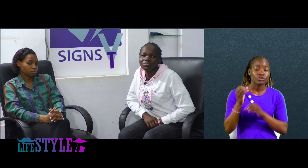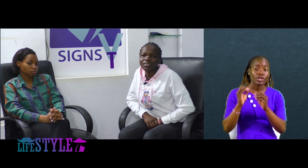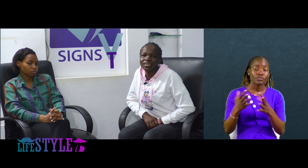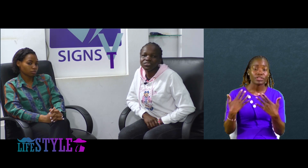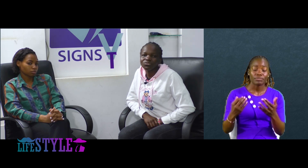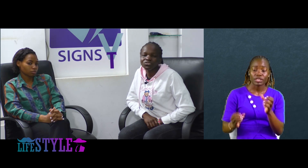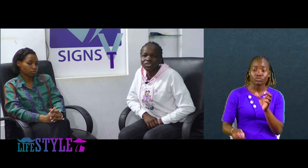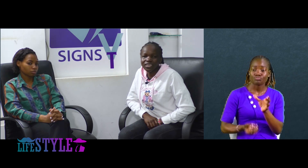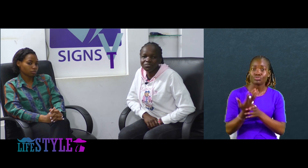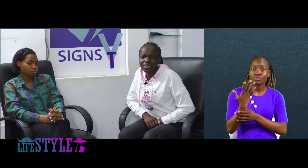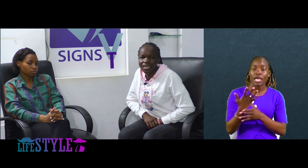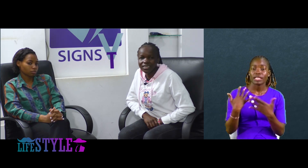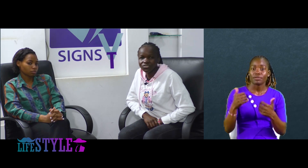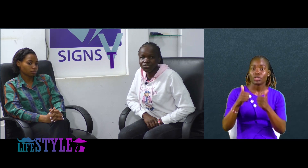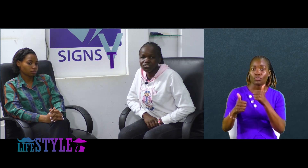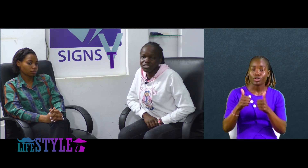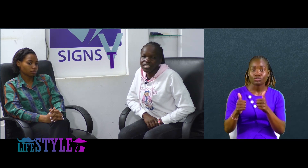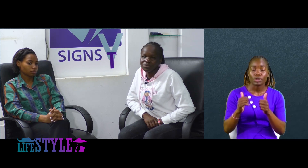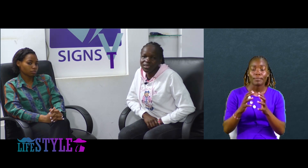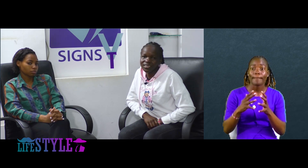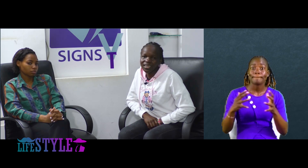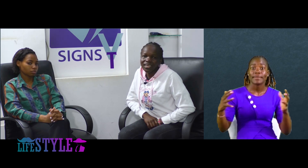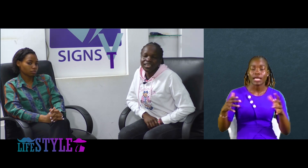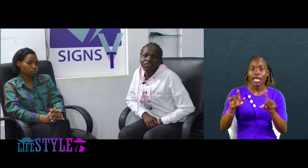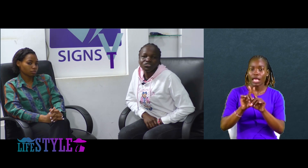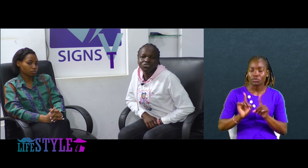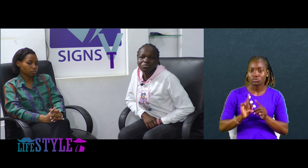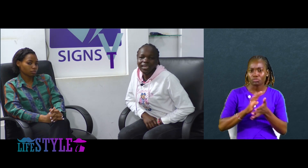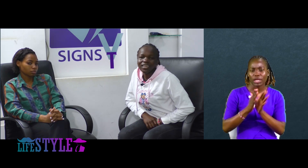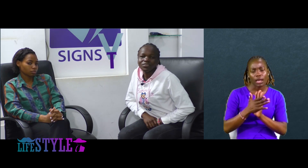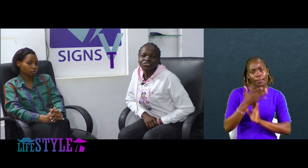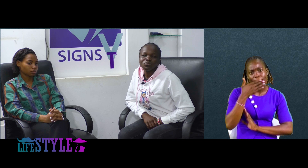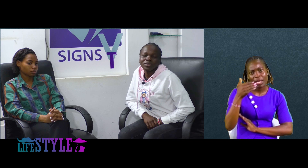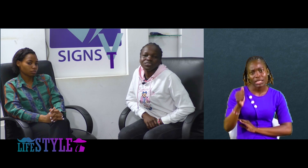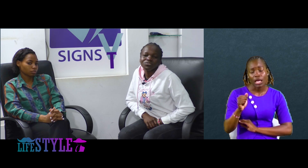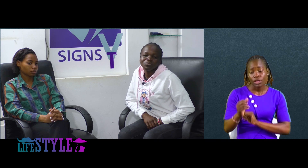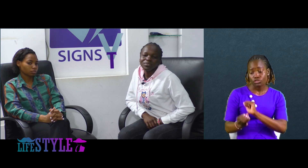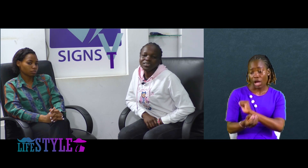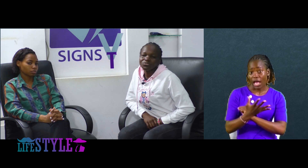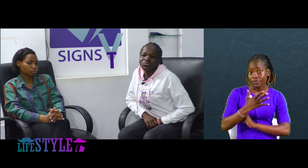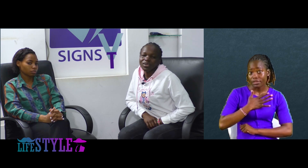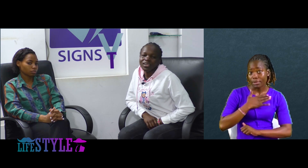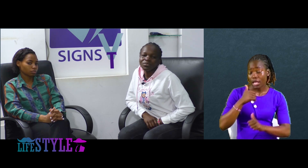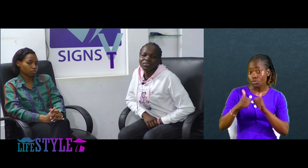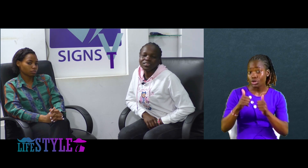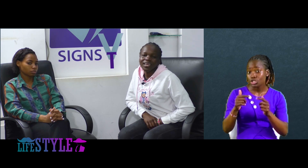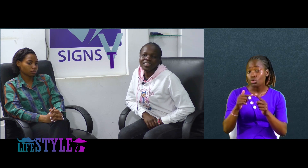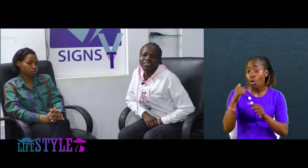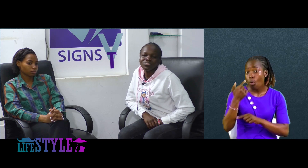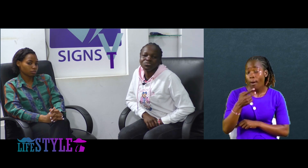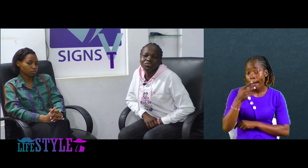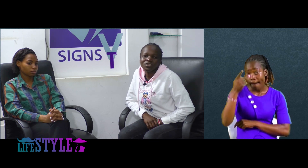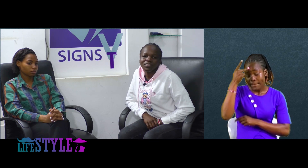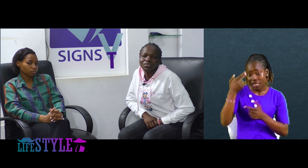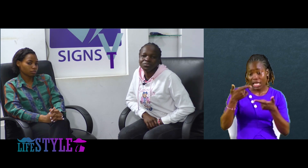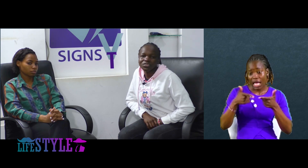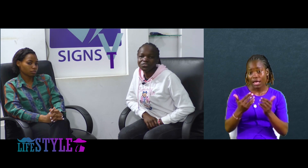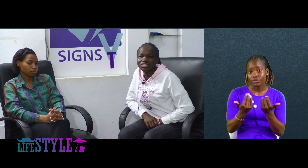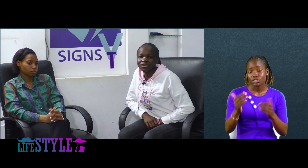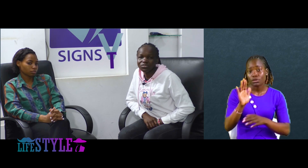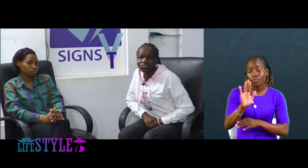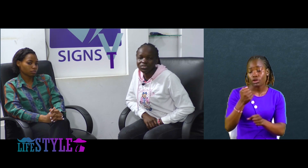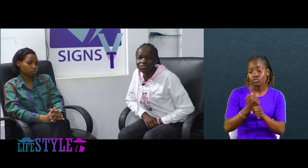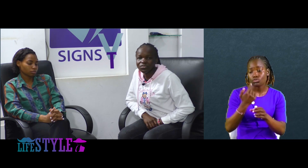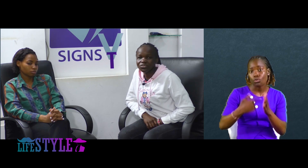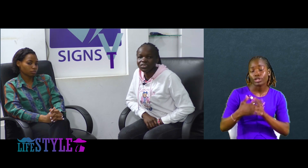growing, it's something that is going to get big and it's going to get better. So my advice to parents would be to allow their kids do whatever they want.